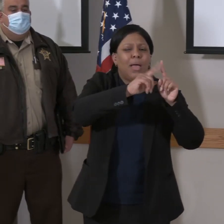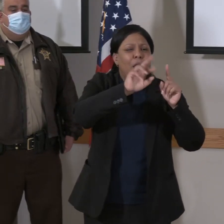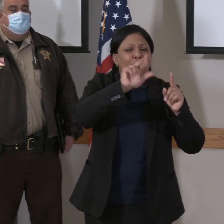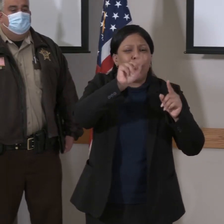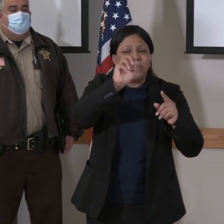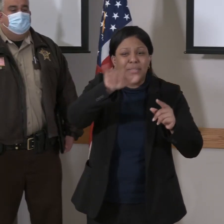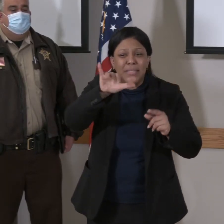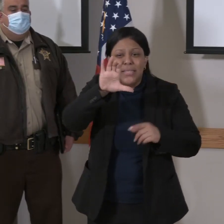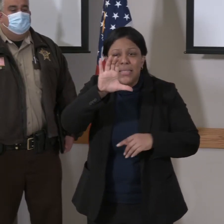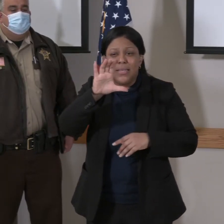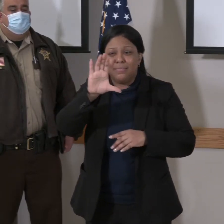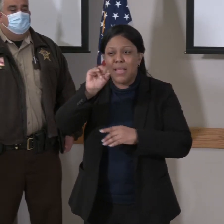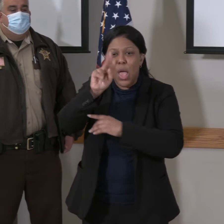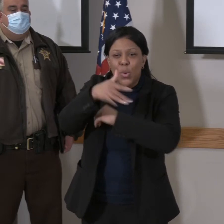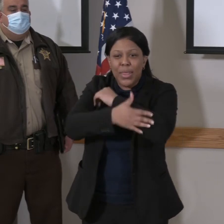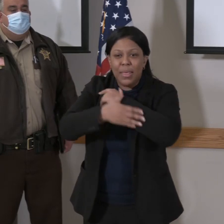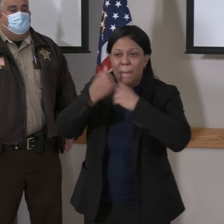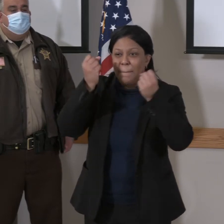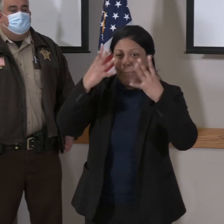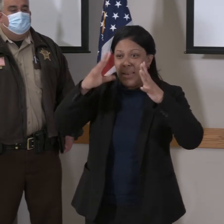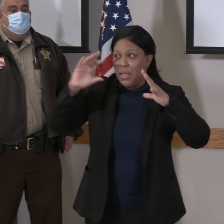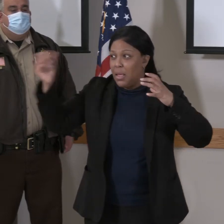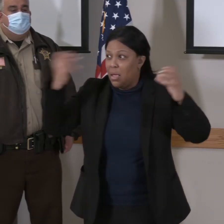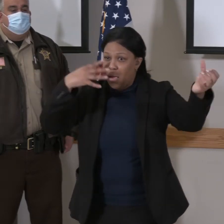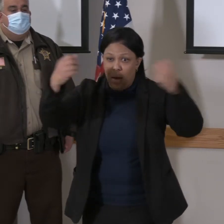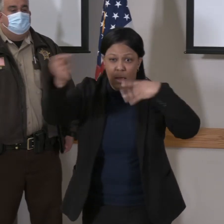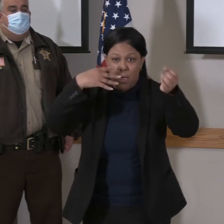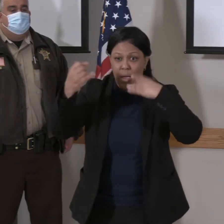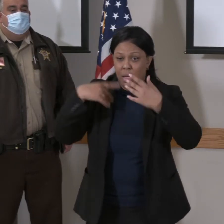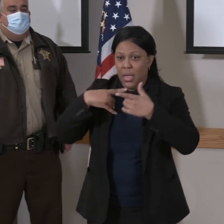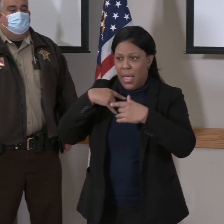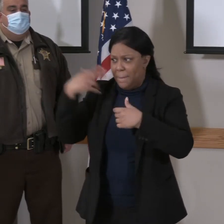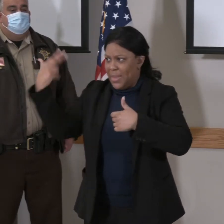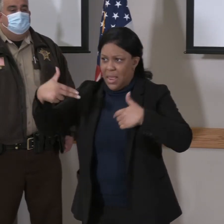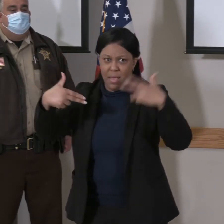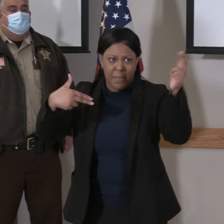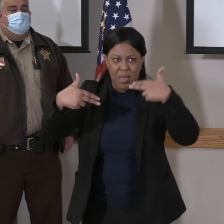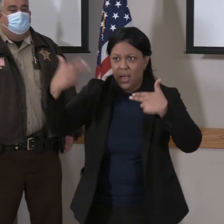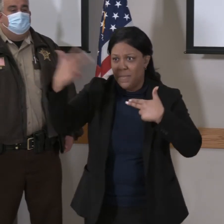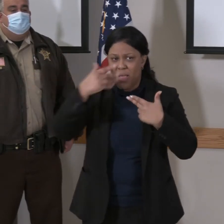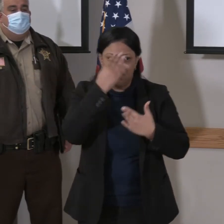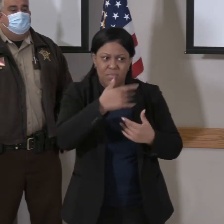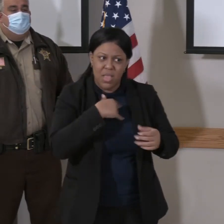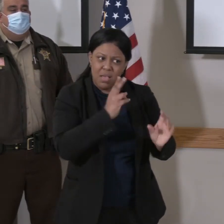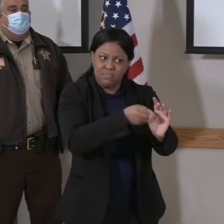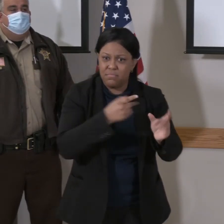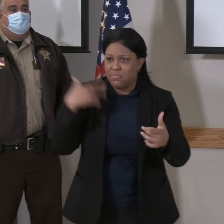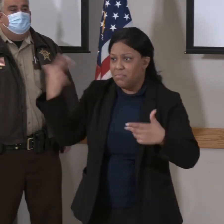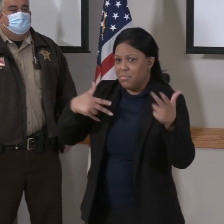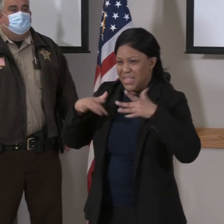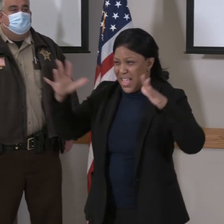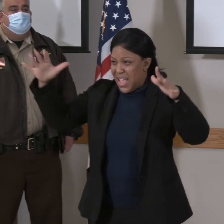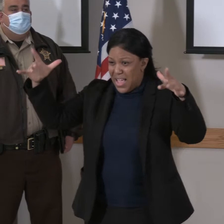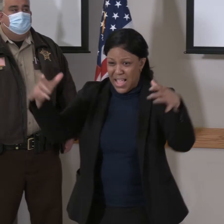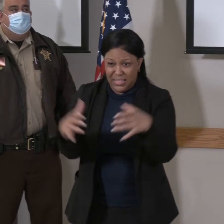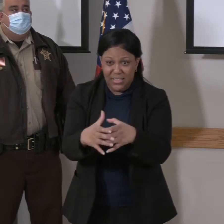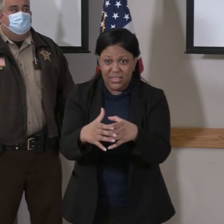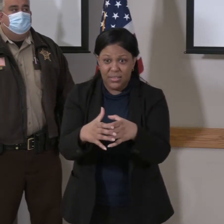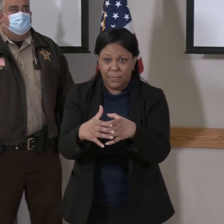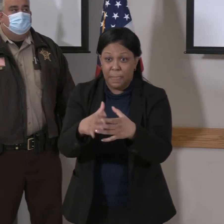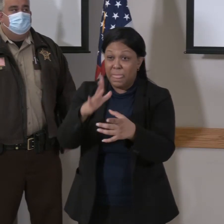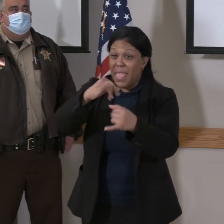coming forward also. And that number continues to grow. So what the final number will be, I expect we will